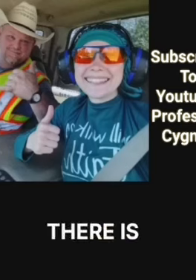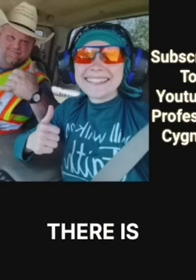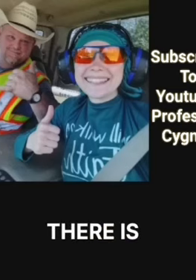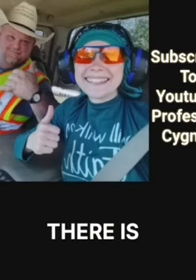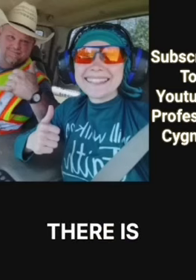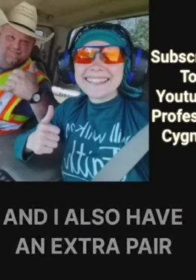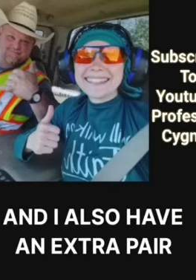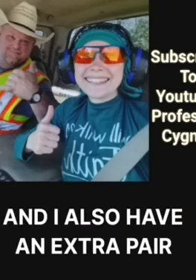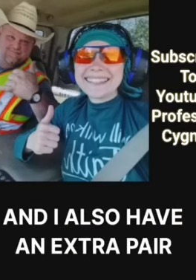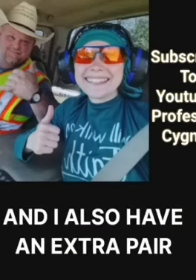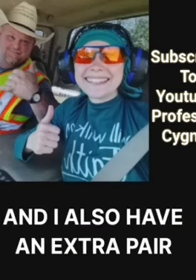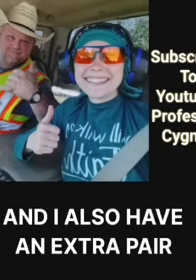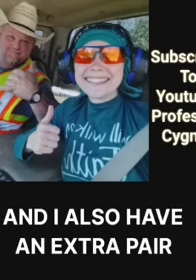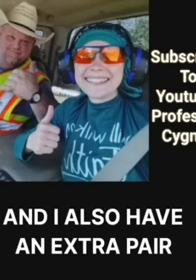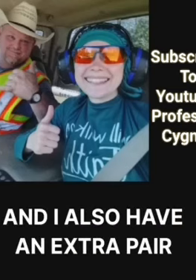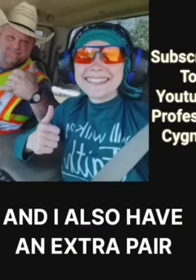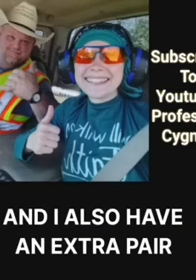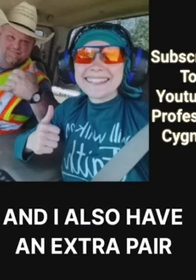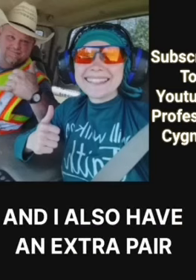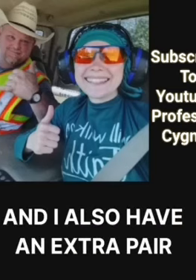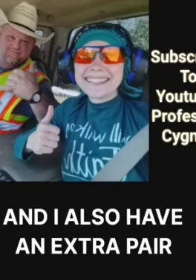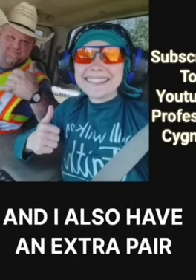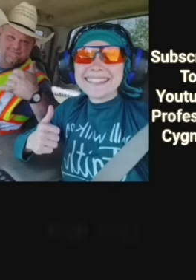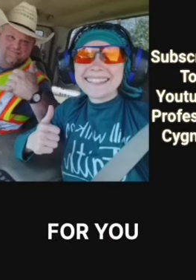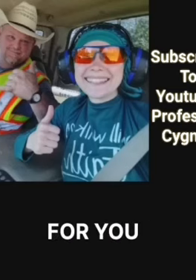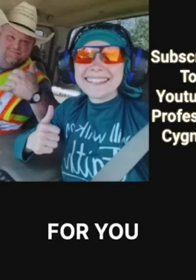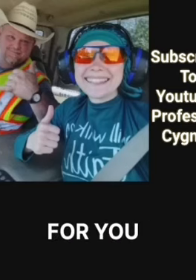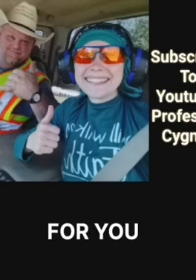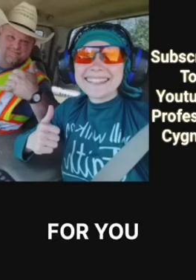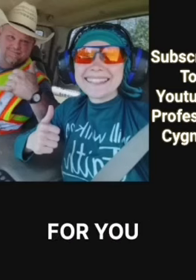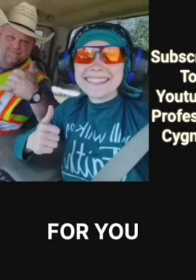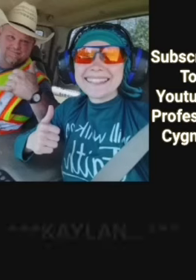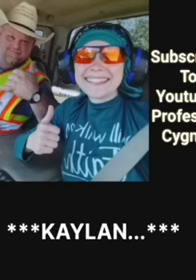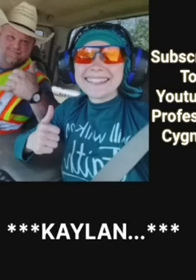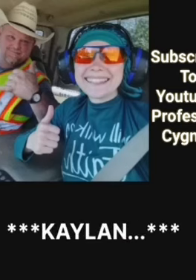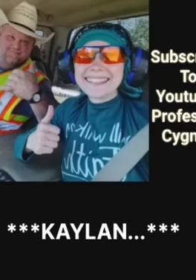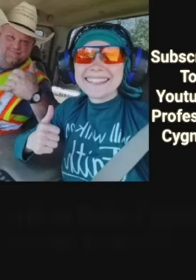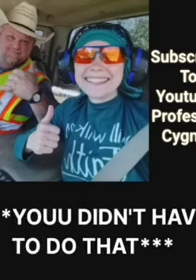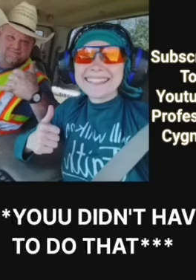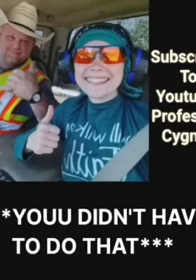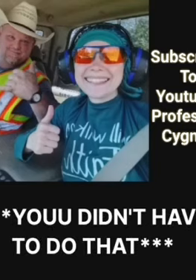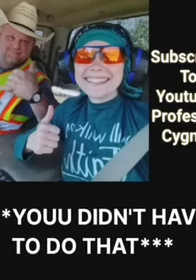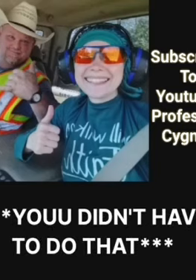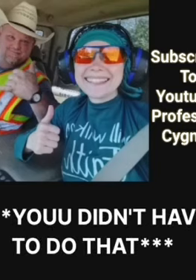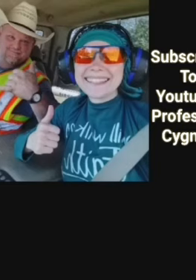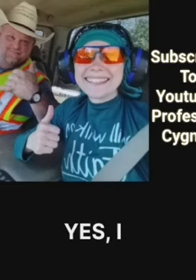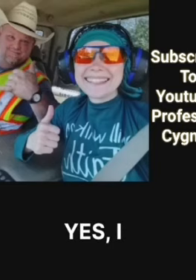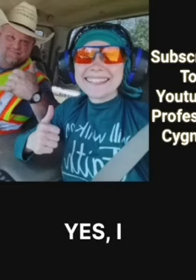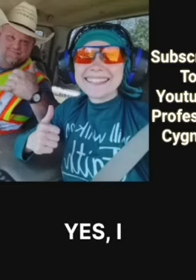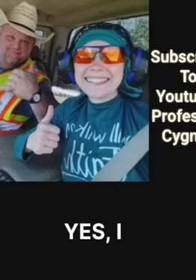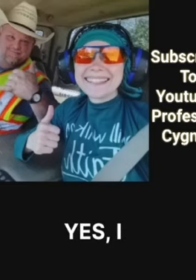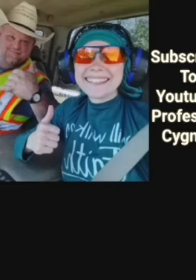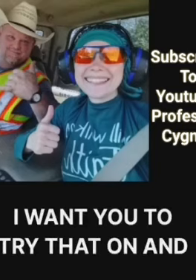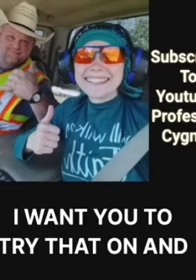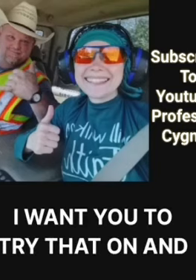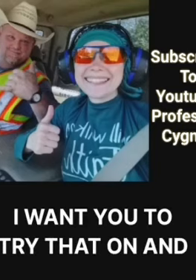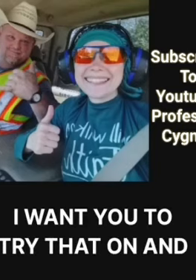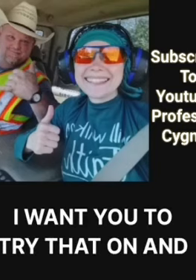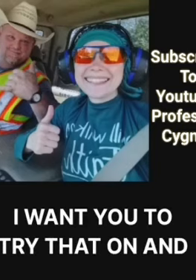There is, and I also have an extra pair for you. Caitlin, you didn't have to do that, huh? Yes, I want you to try